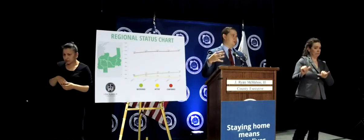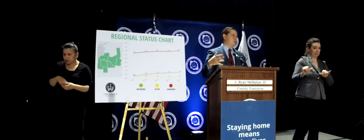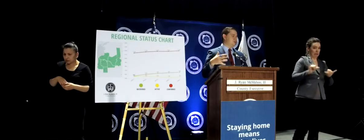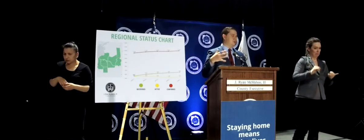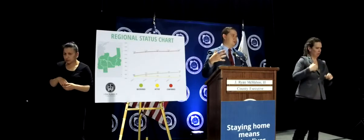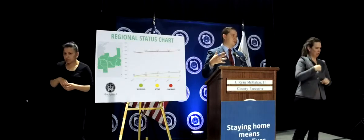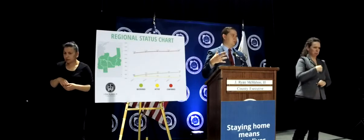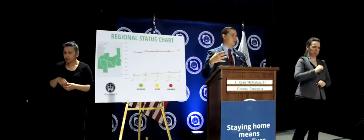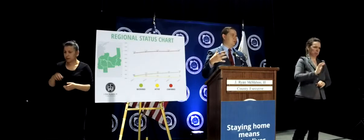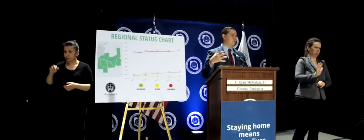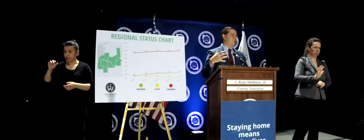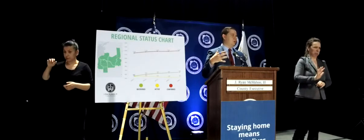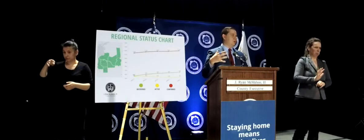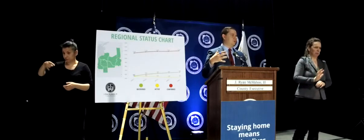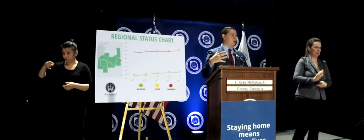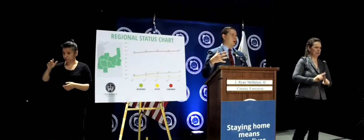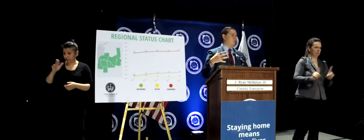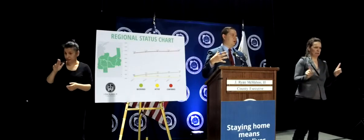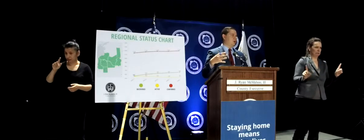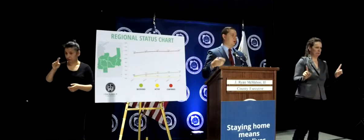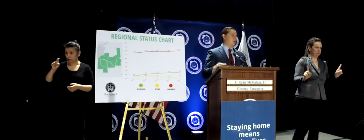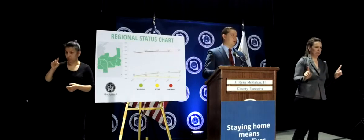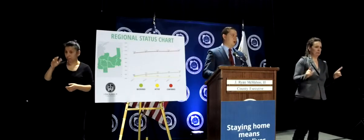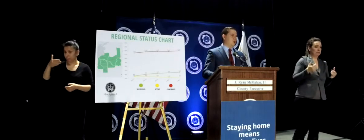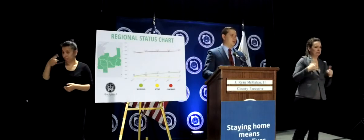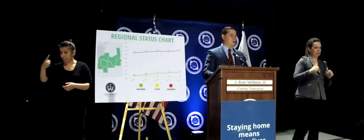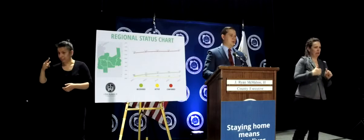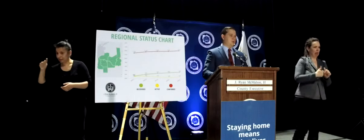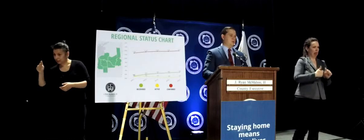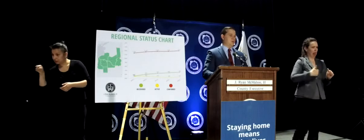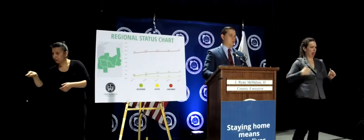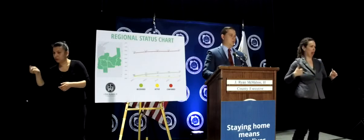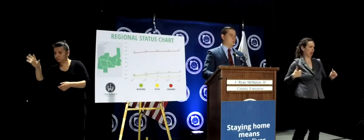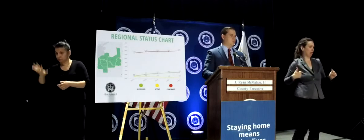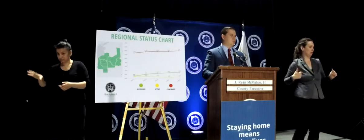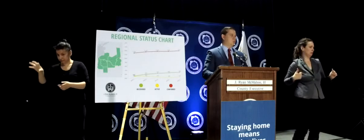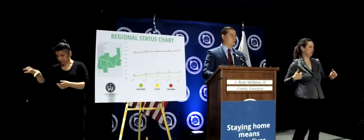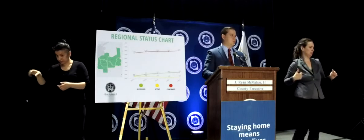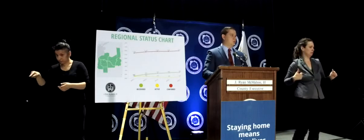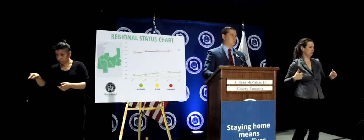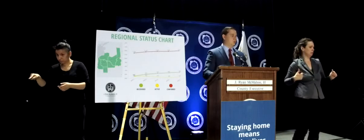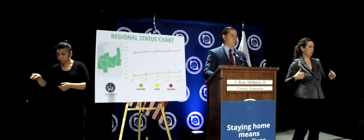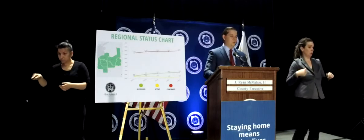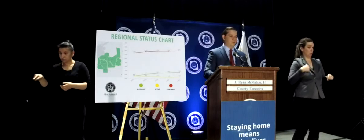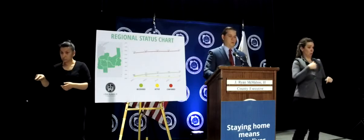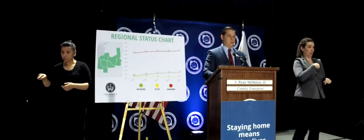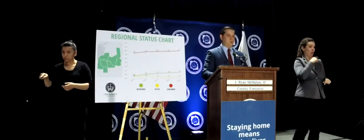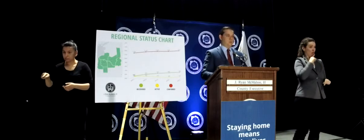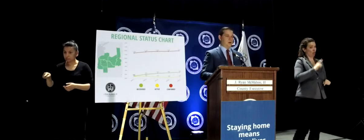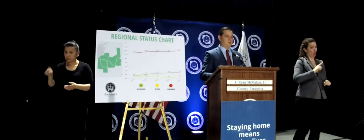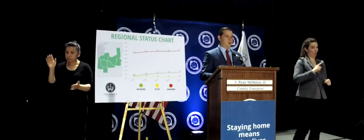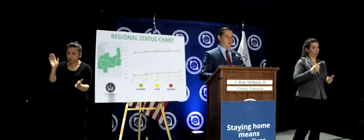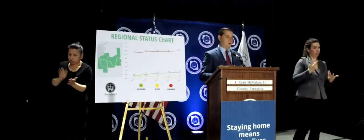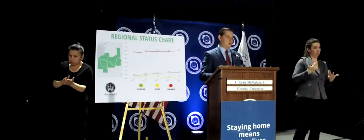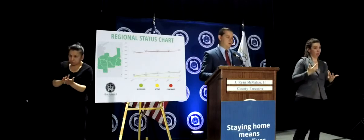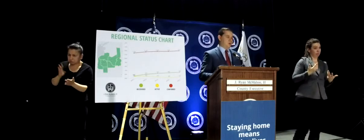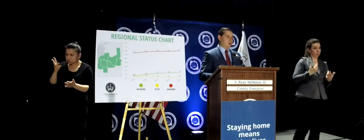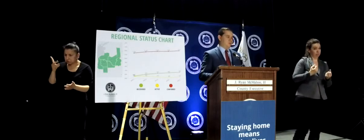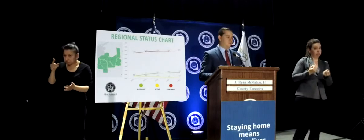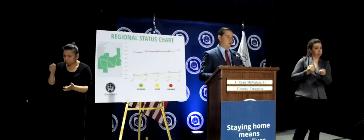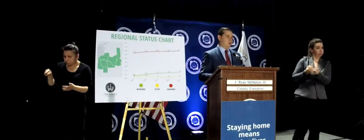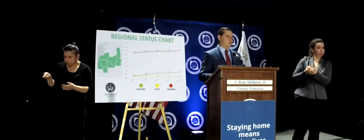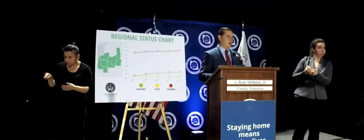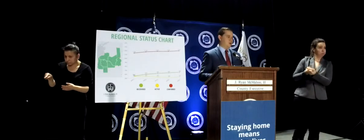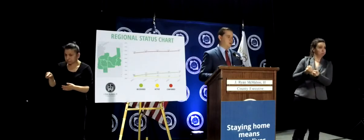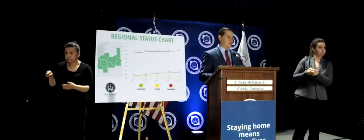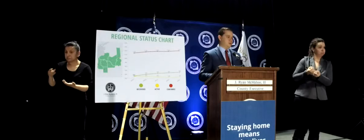process because they're still in a little bit of a dogfight. And we're we're rooting for them in Monroe and all